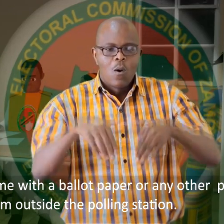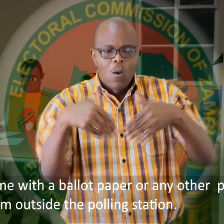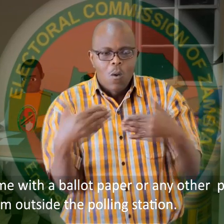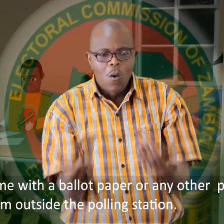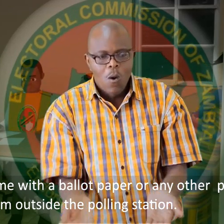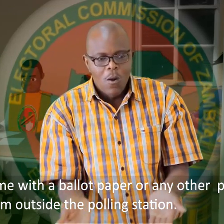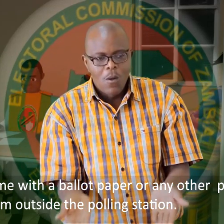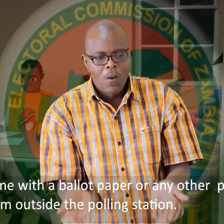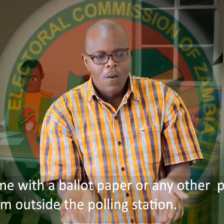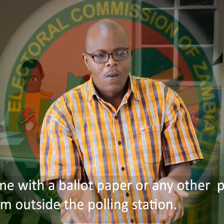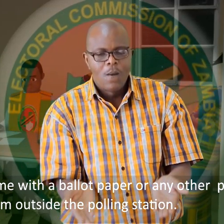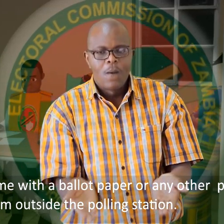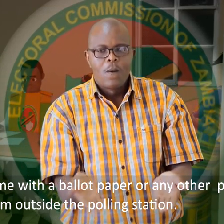station.